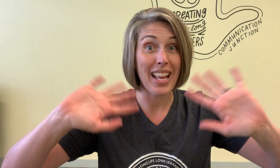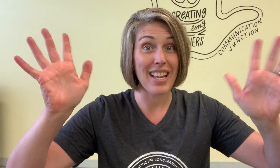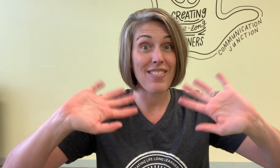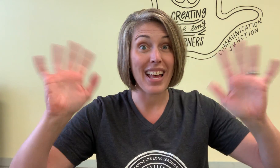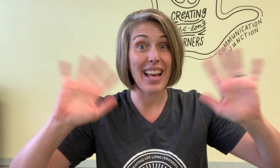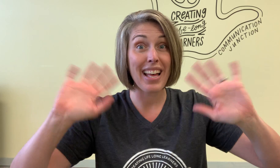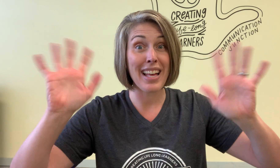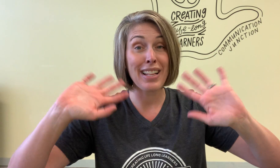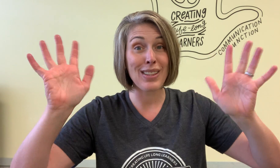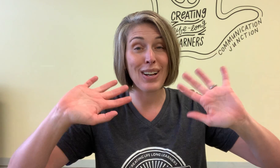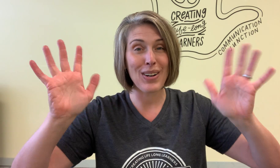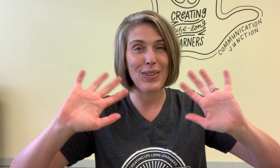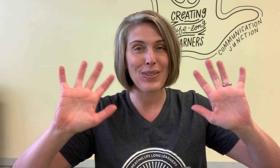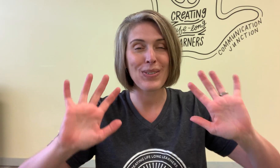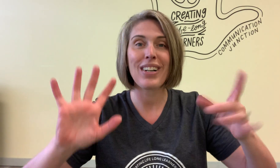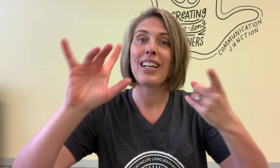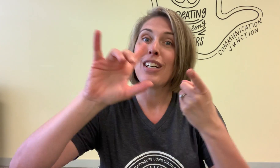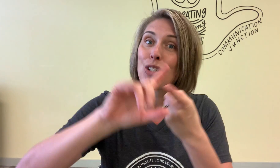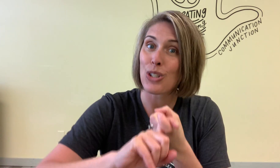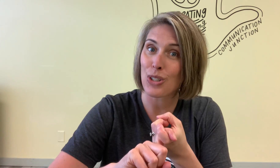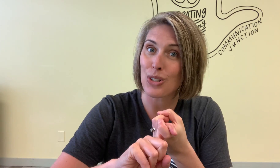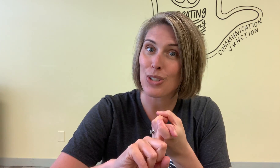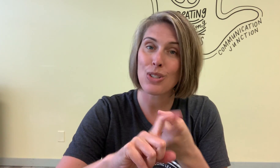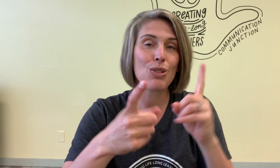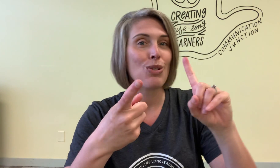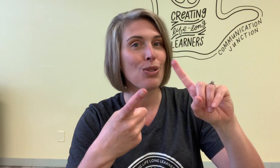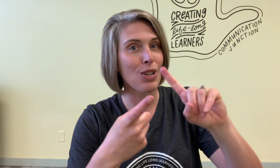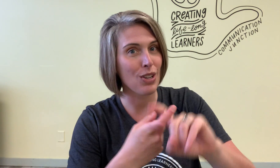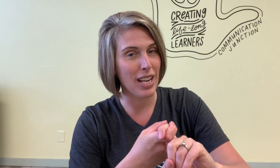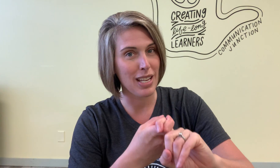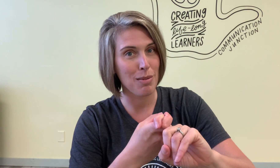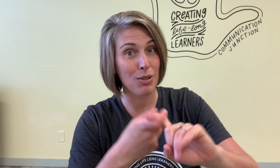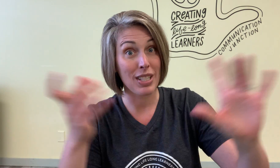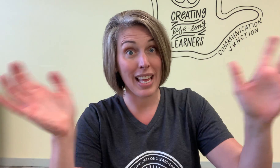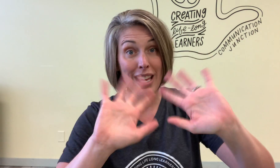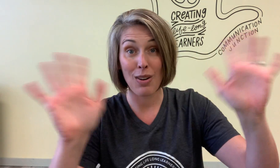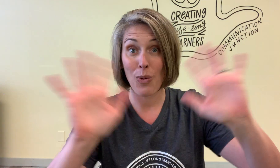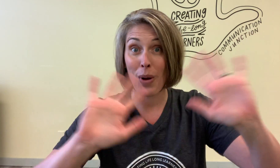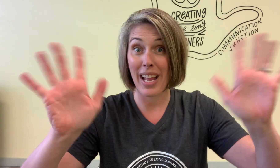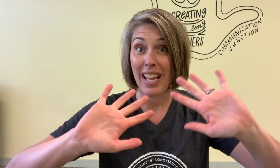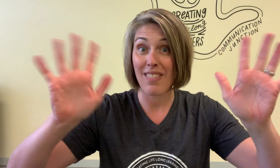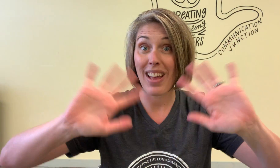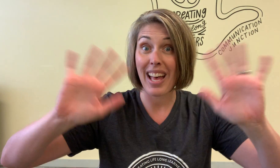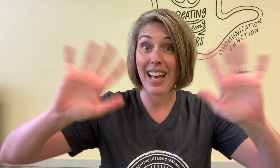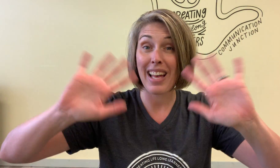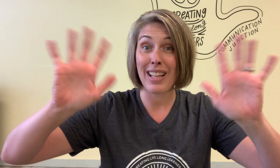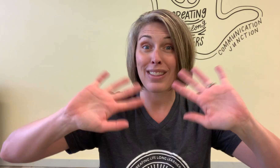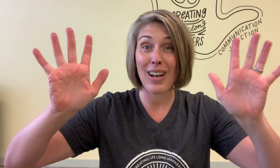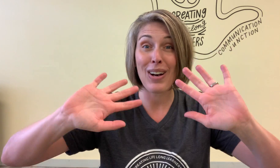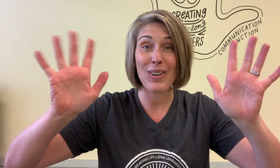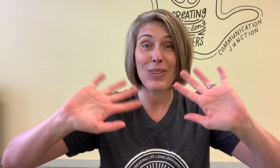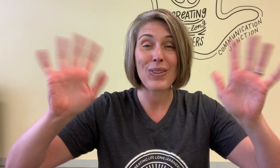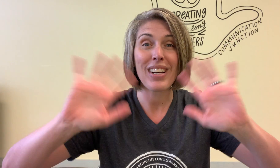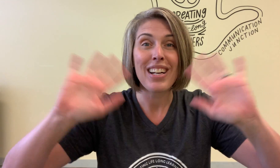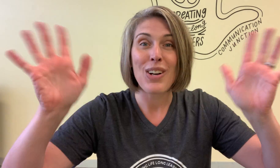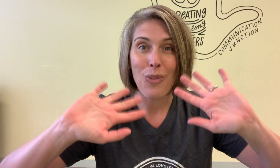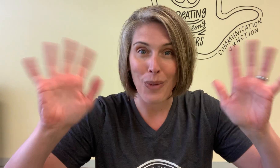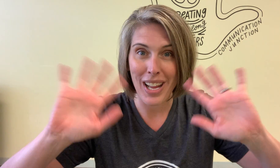wave hello. Turn to your neighbors and wave hello.